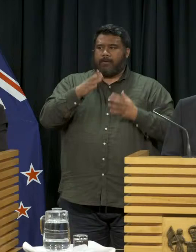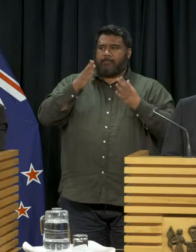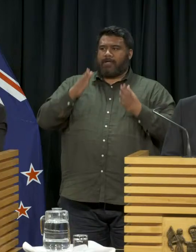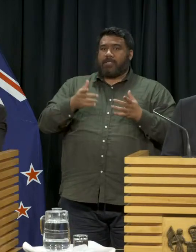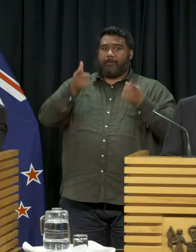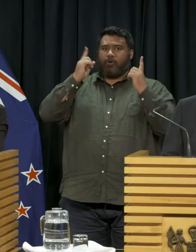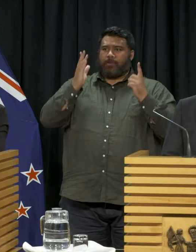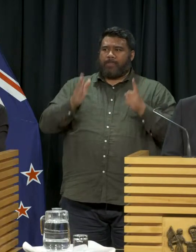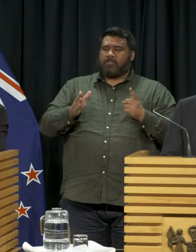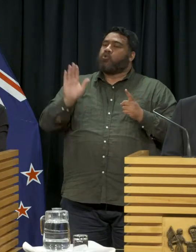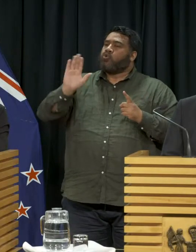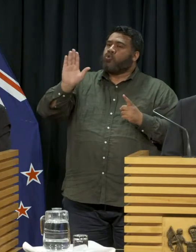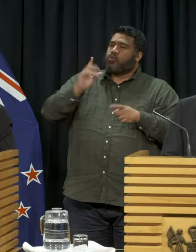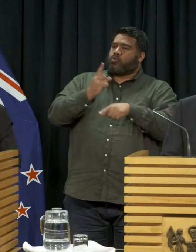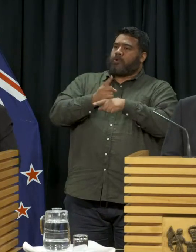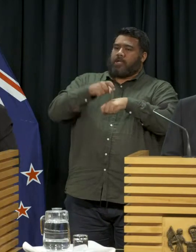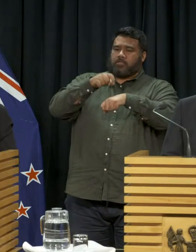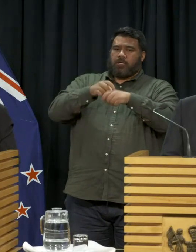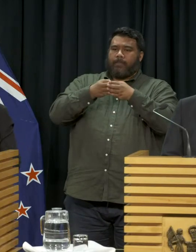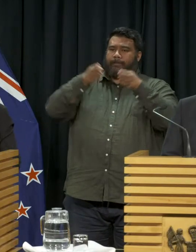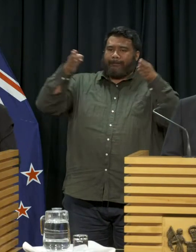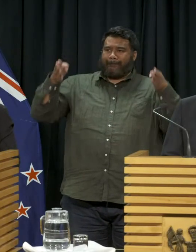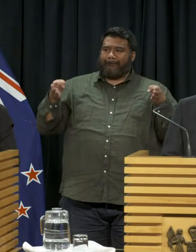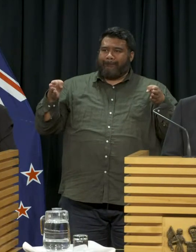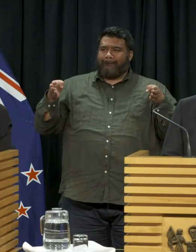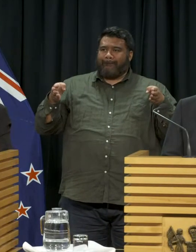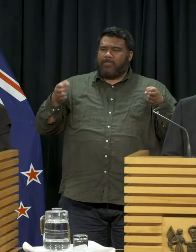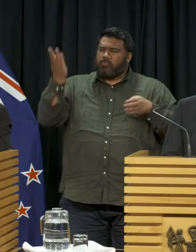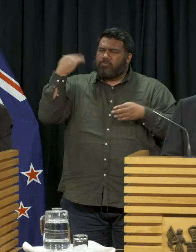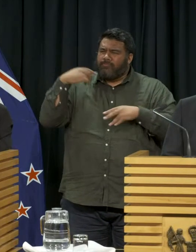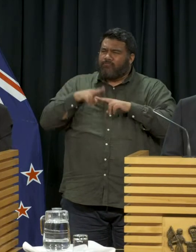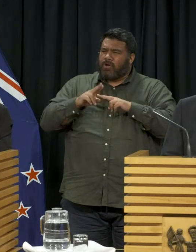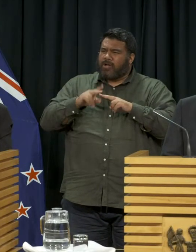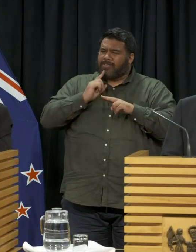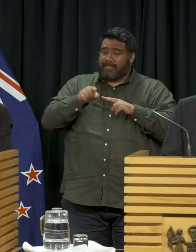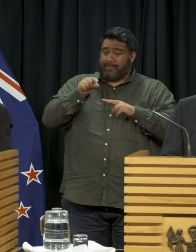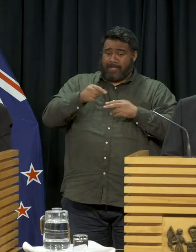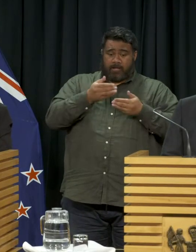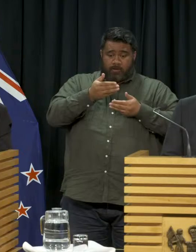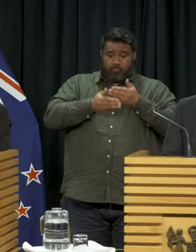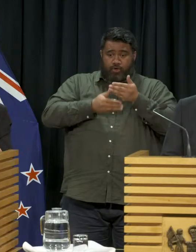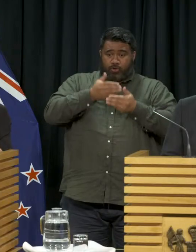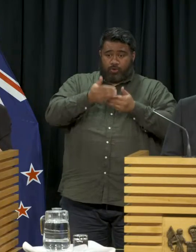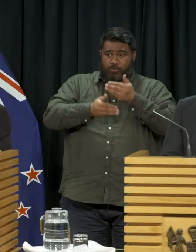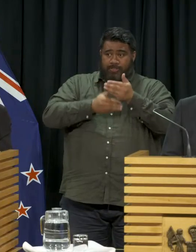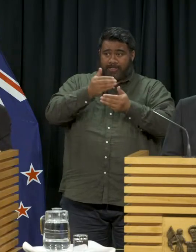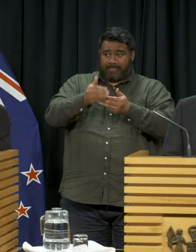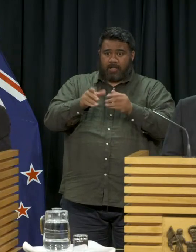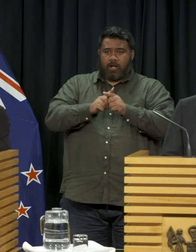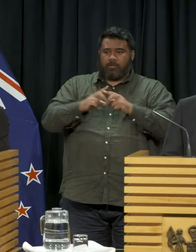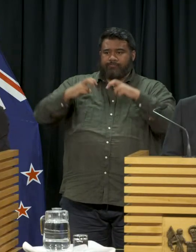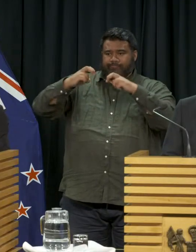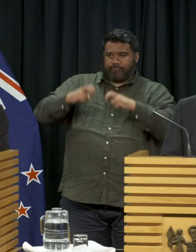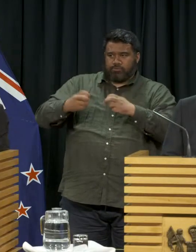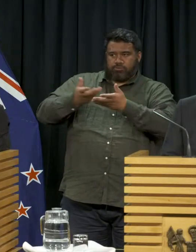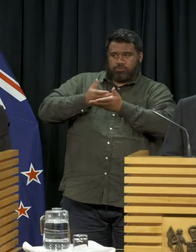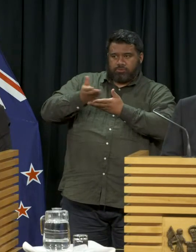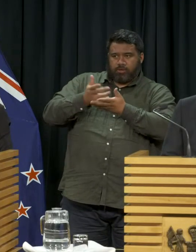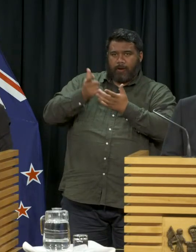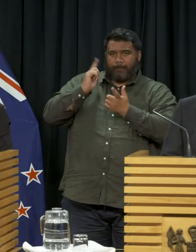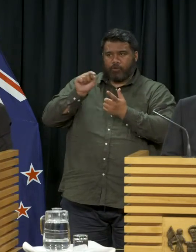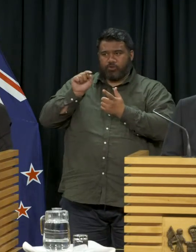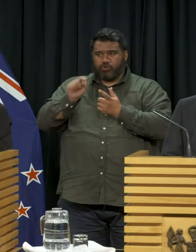will need to No, we've consider always their had a period, so you will have heard me say on Friday that process of sitting down with those who have not been